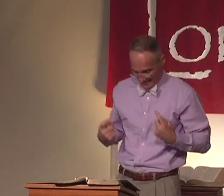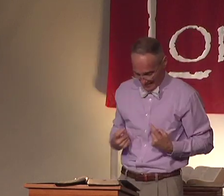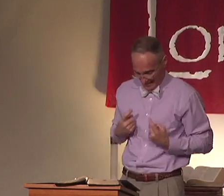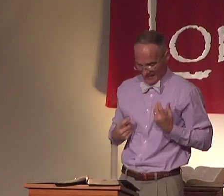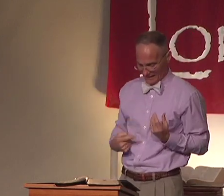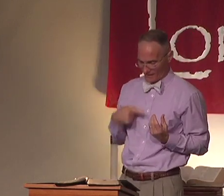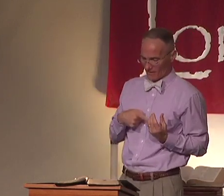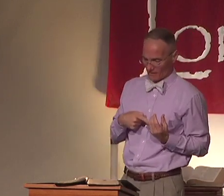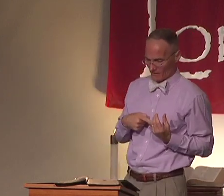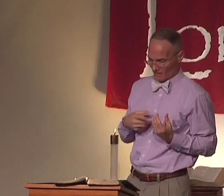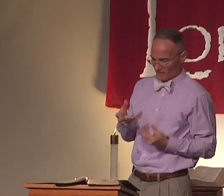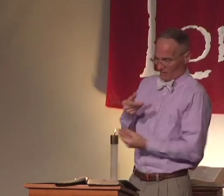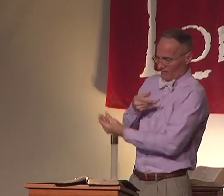Our sin